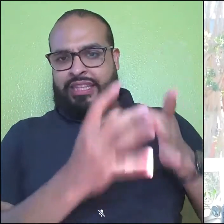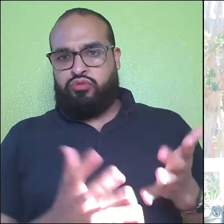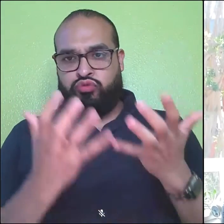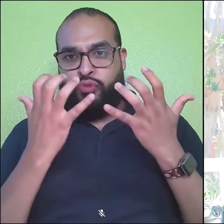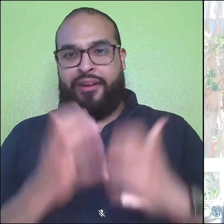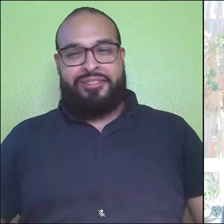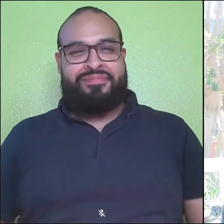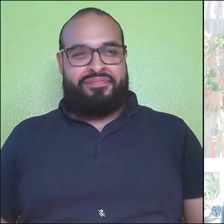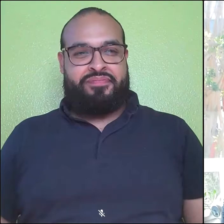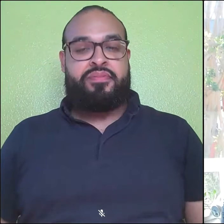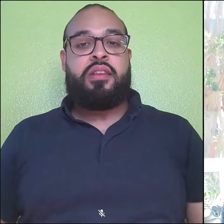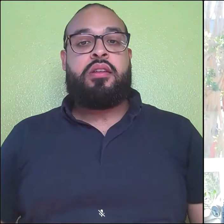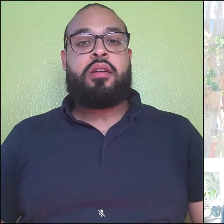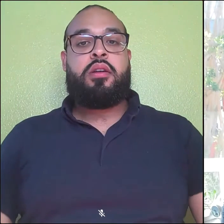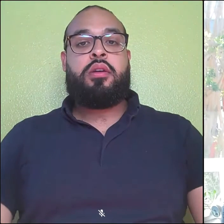to